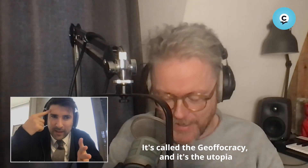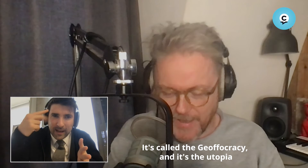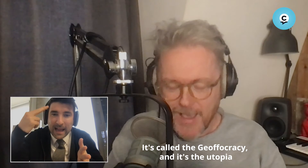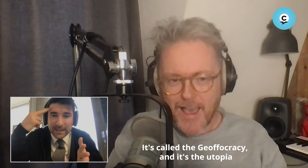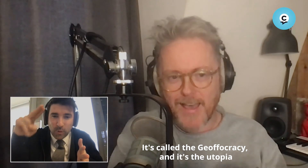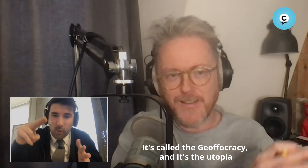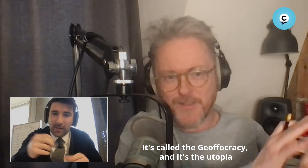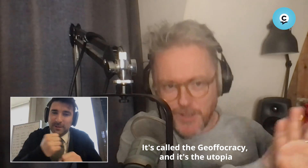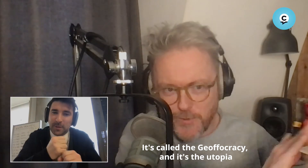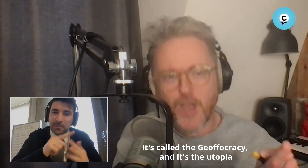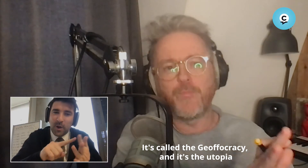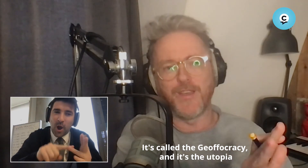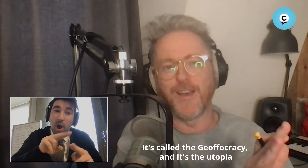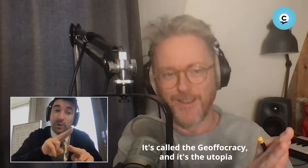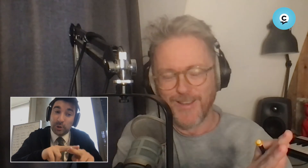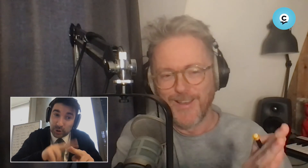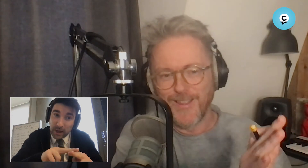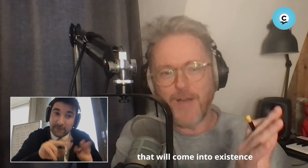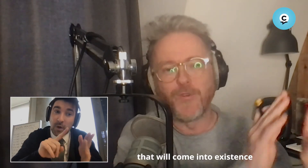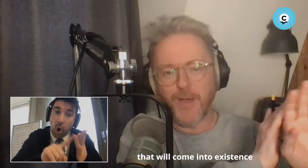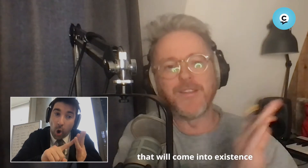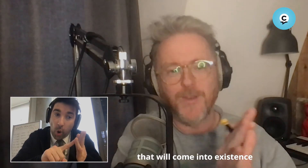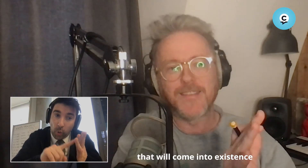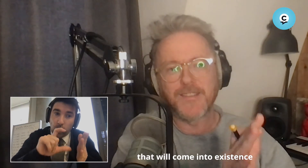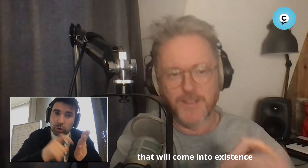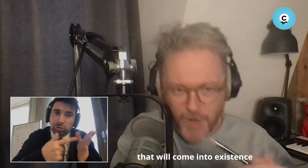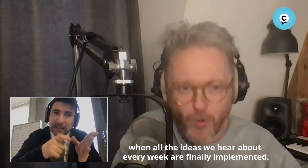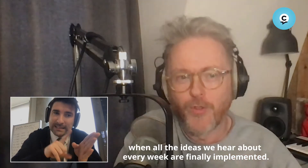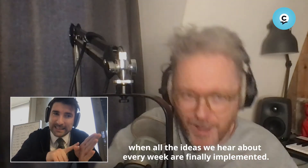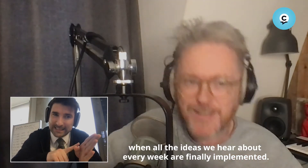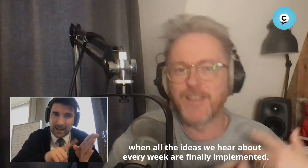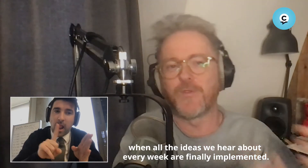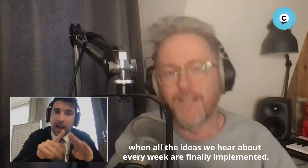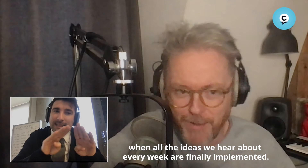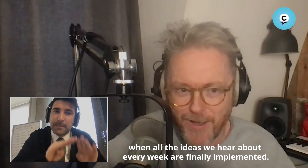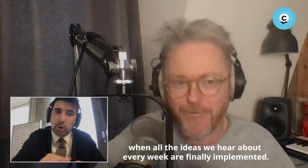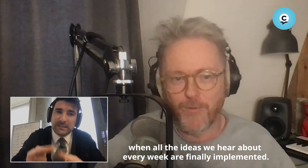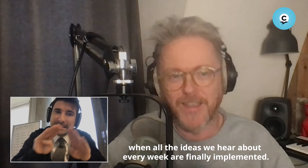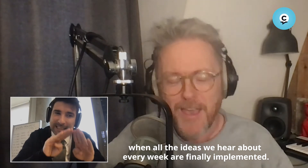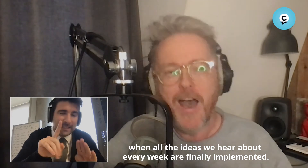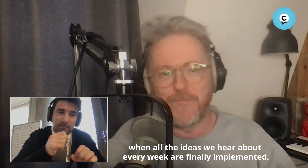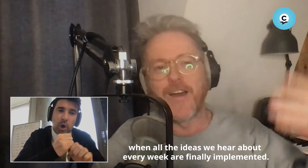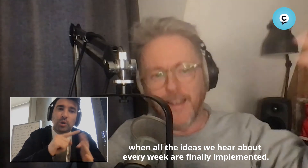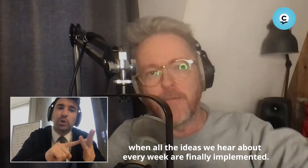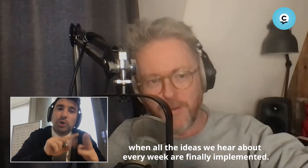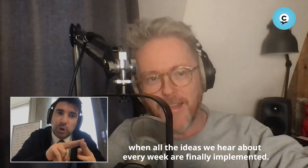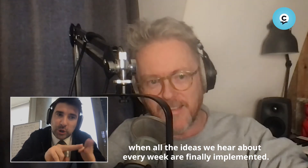Geoffocracy, and it's the utopia that will come into existence when all the ideas we hear about every week are finally